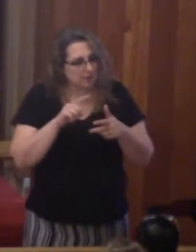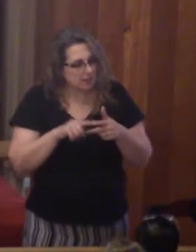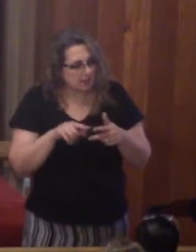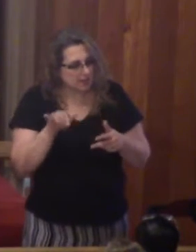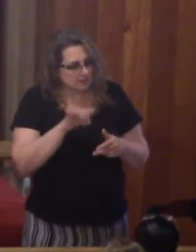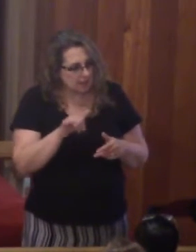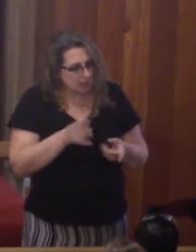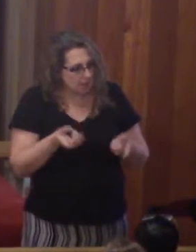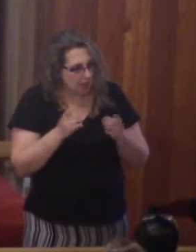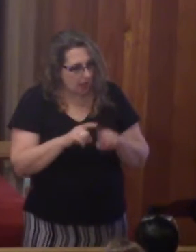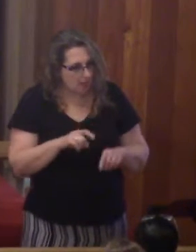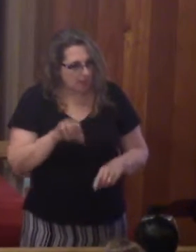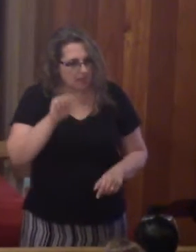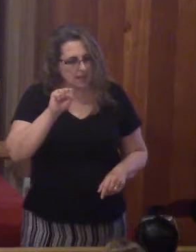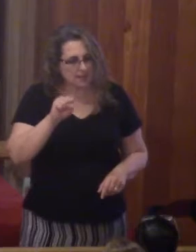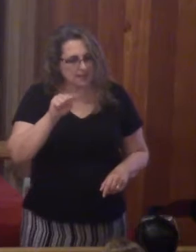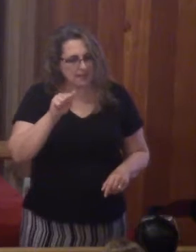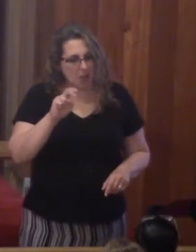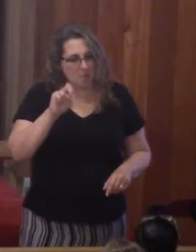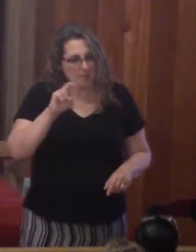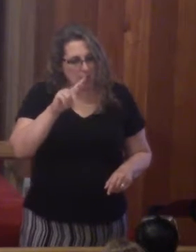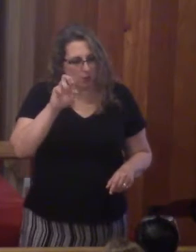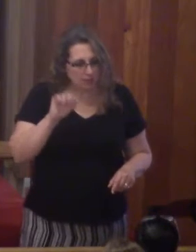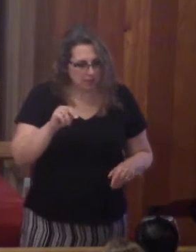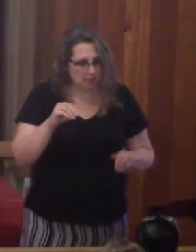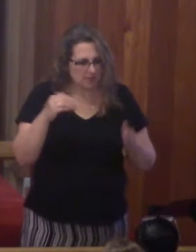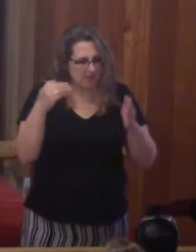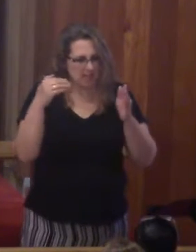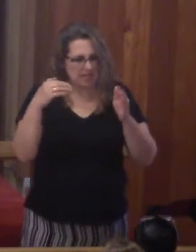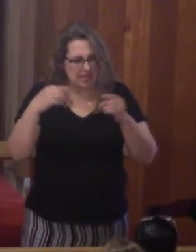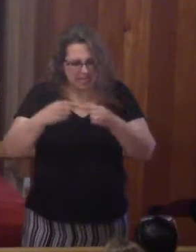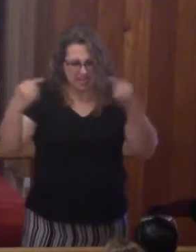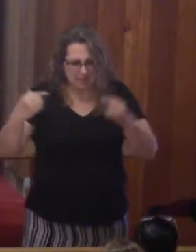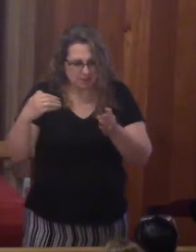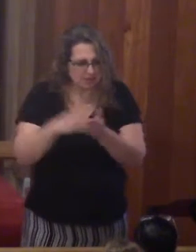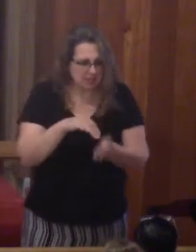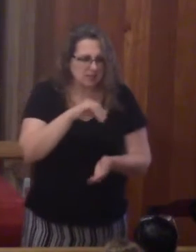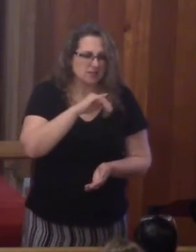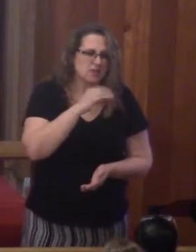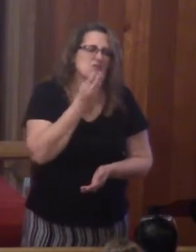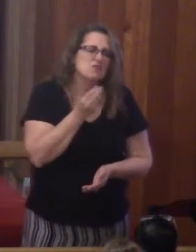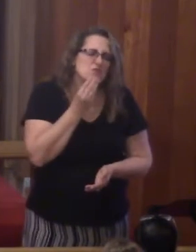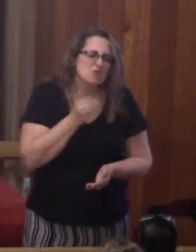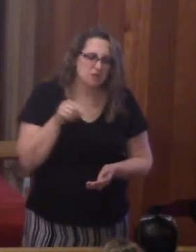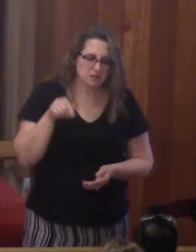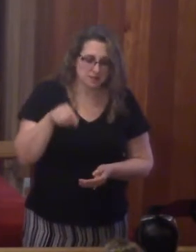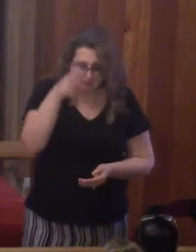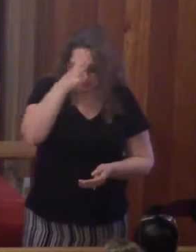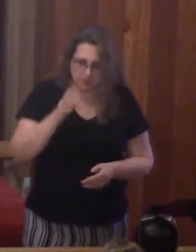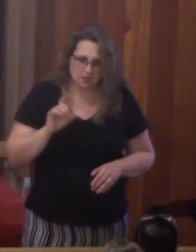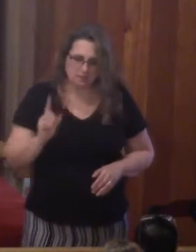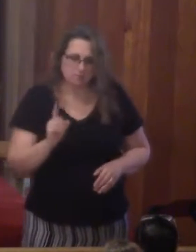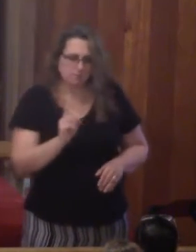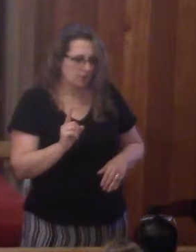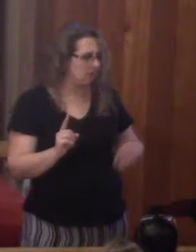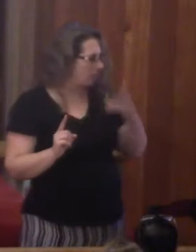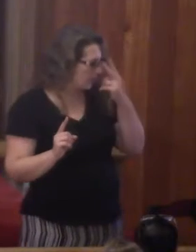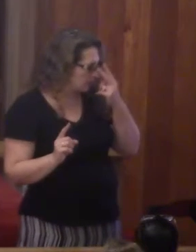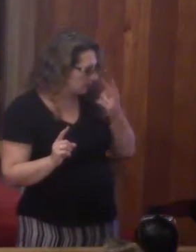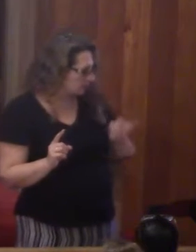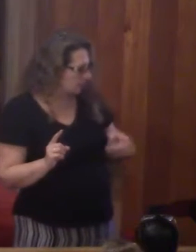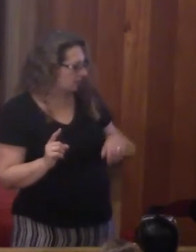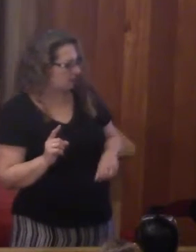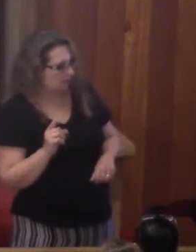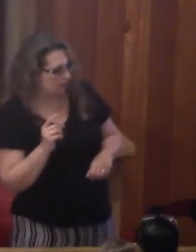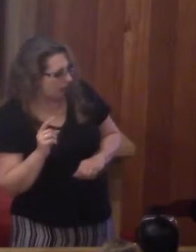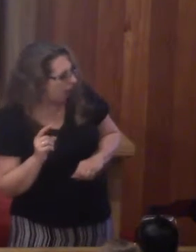same chance, a Samaritan comes. The enemy of the Jews. The Jews hate the Samaritans, right? This guy comes in enemy